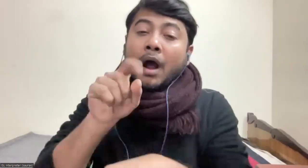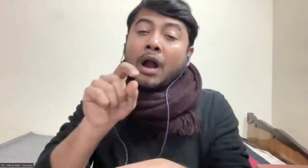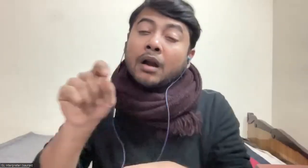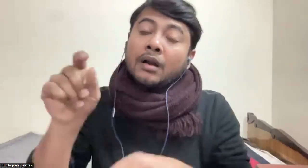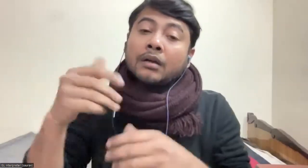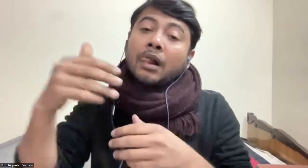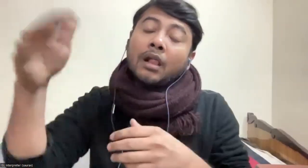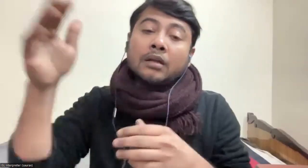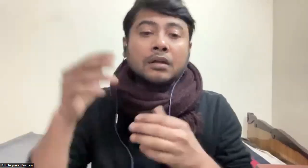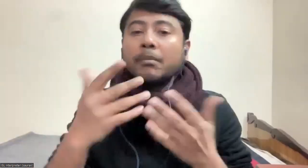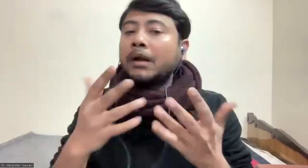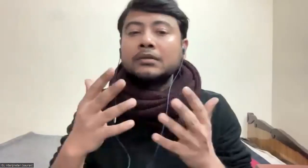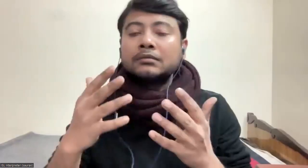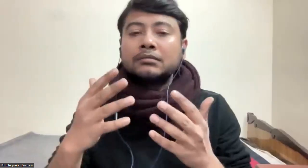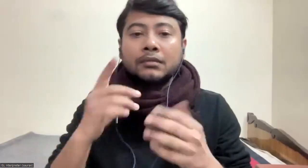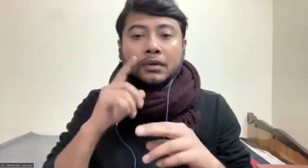will never be able to,